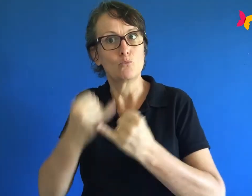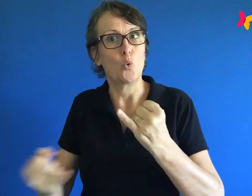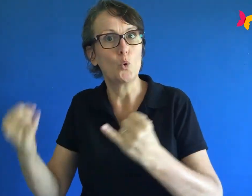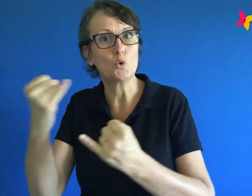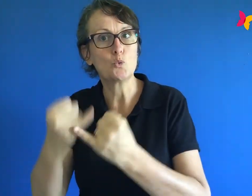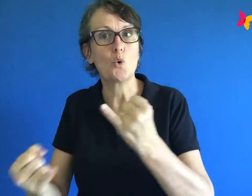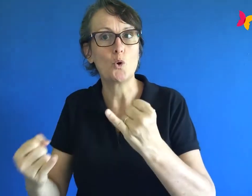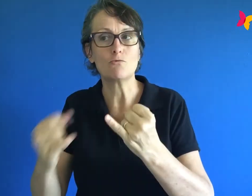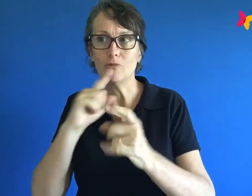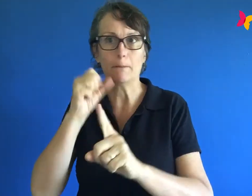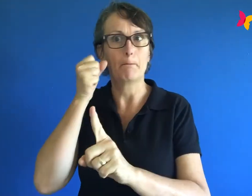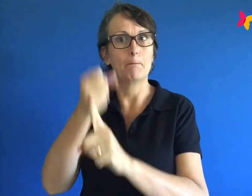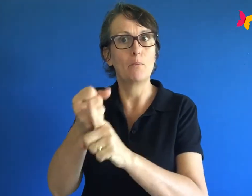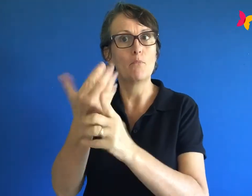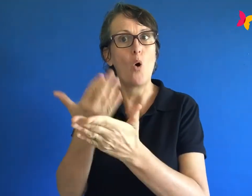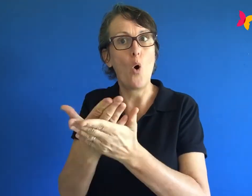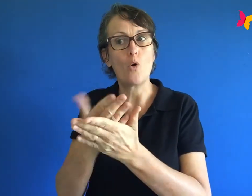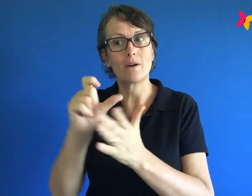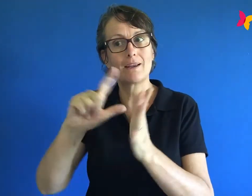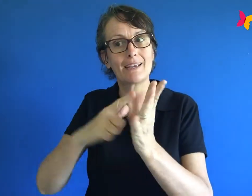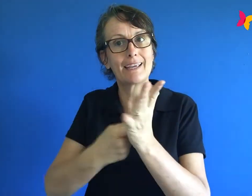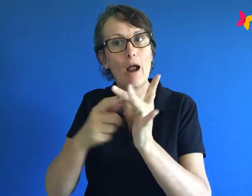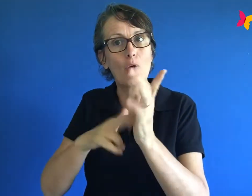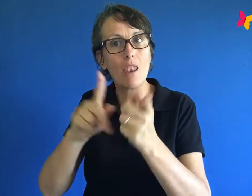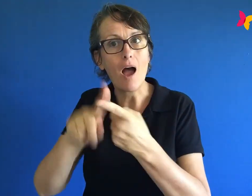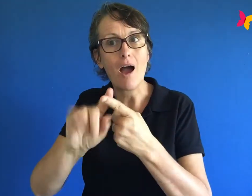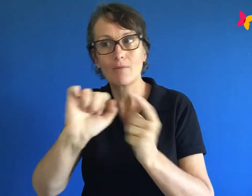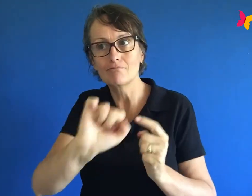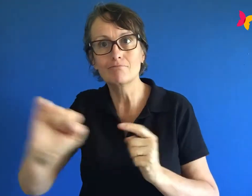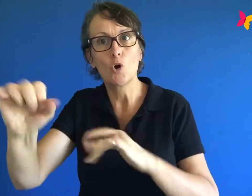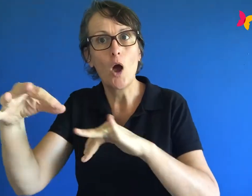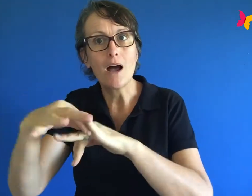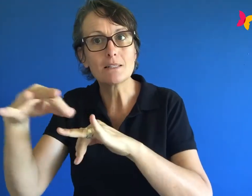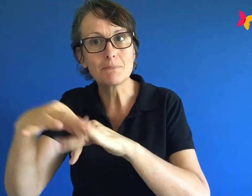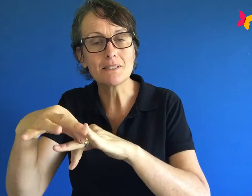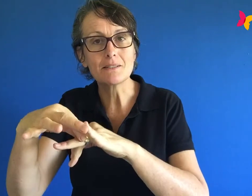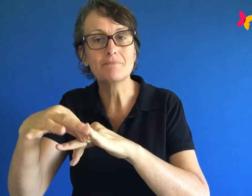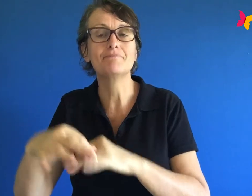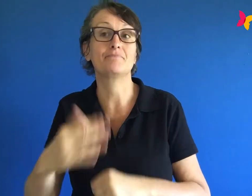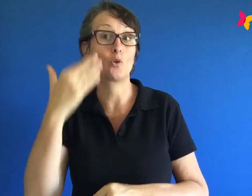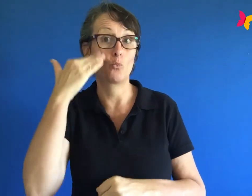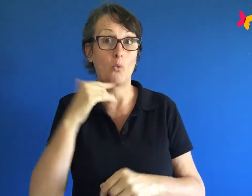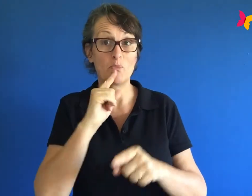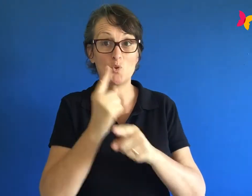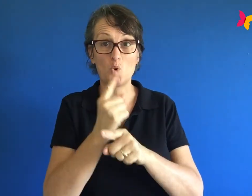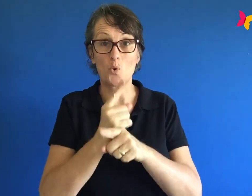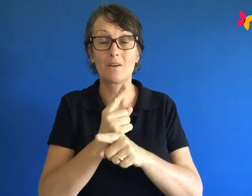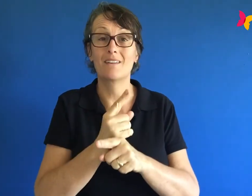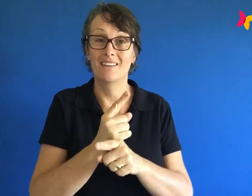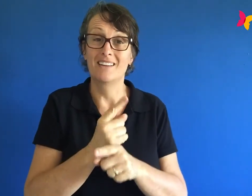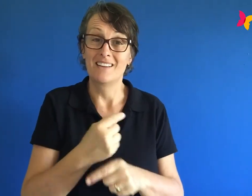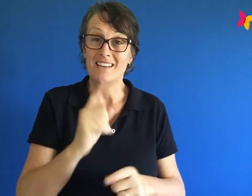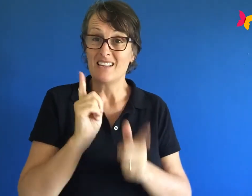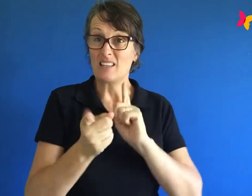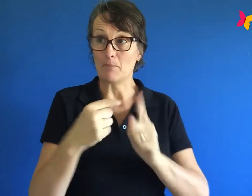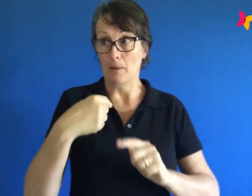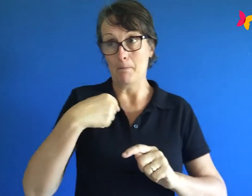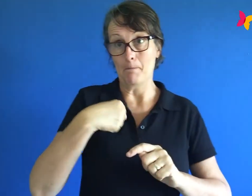Caroline and her husband. Andrew and I would often have to take breaks, like physical breaks, from being in